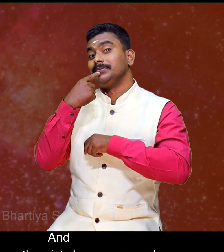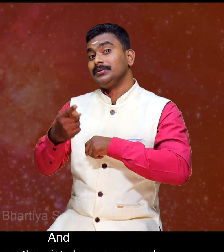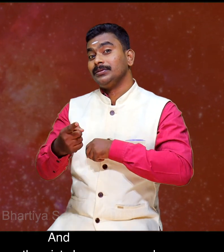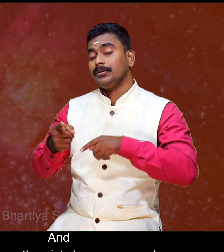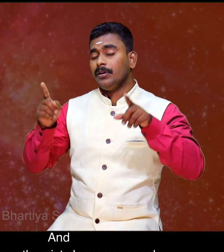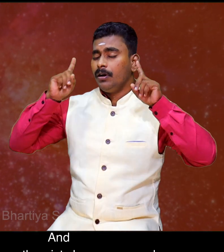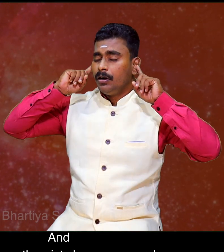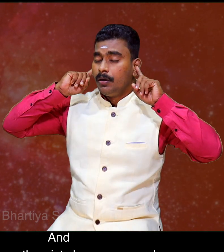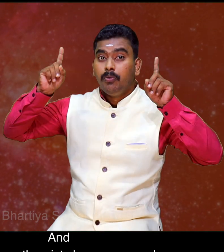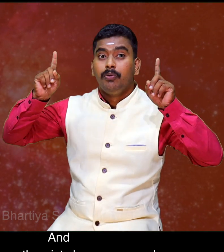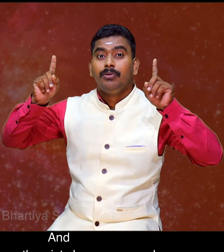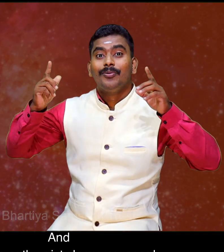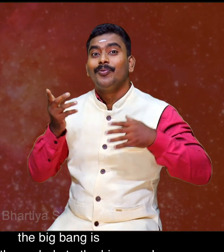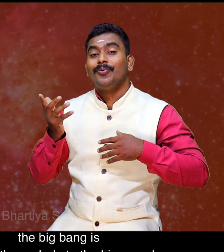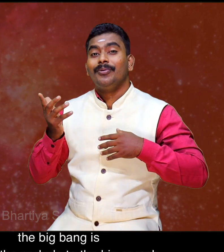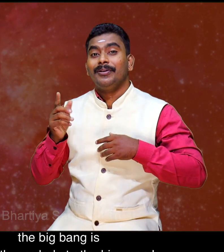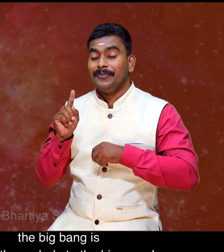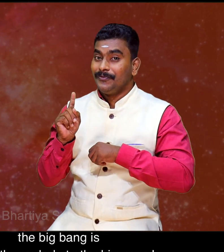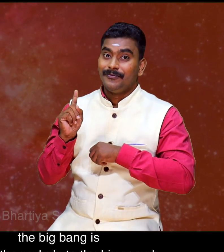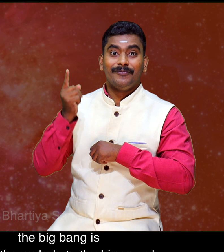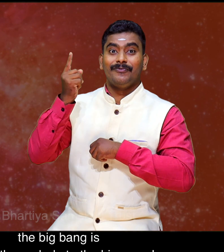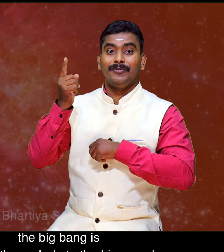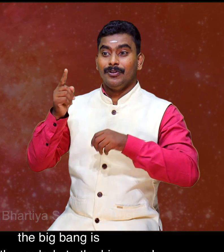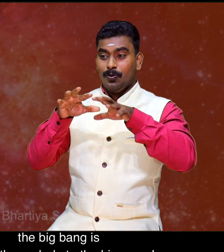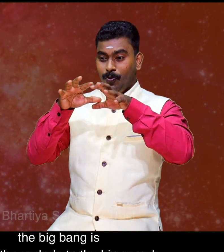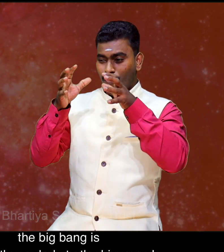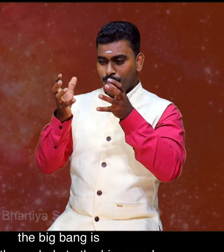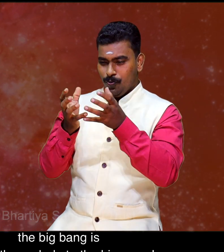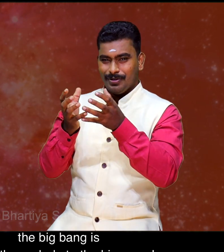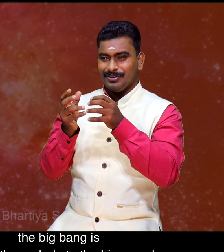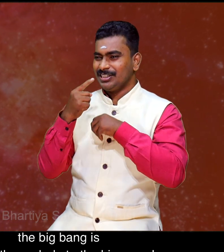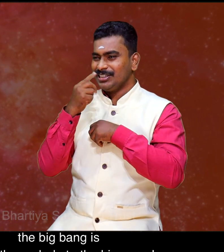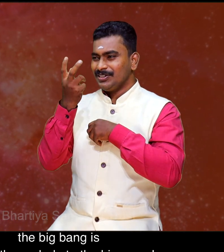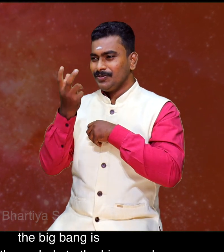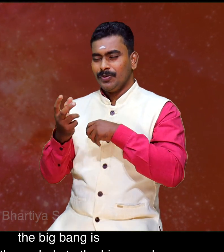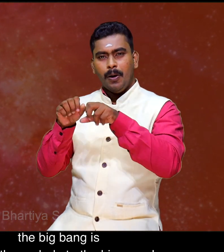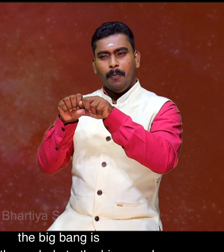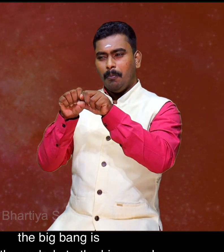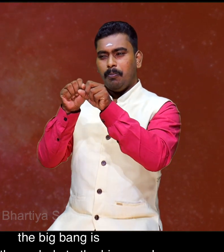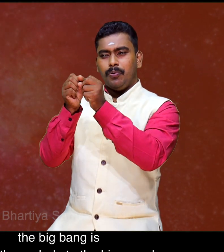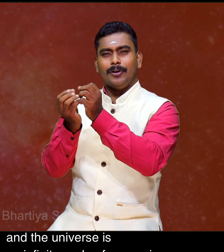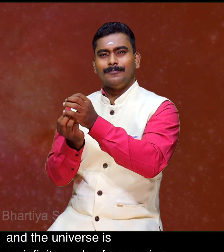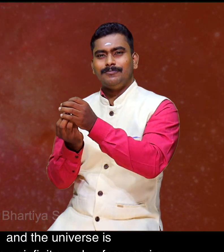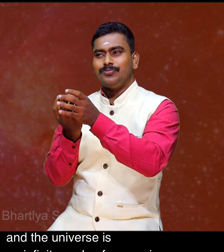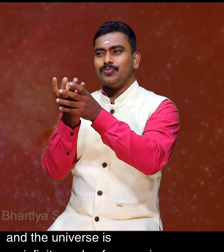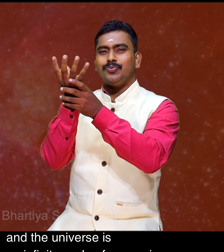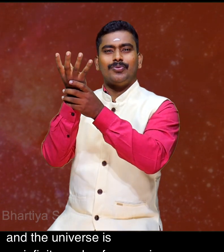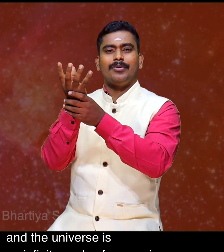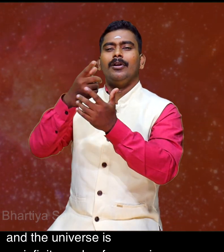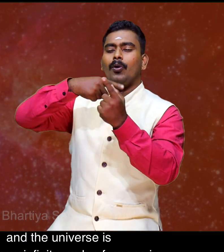as some theorists have proposed, the Big Bang is merely the prelude to the Big Crunch. and the universe is caught